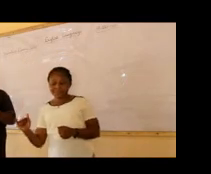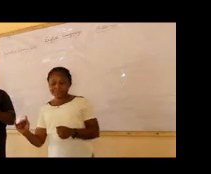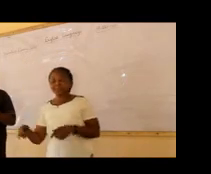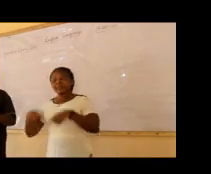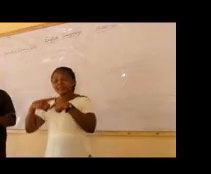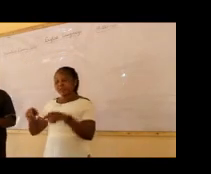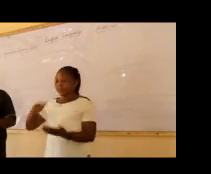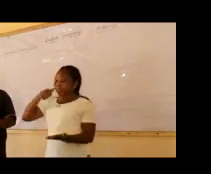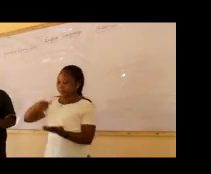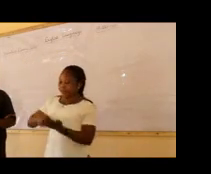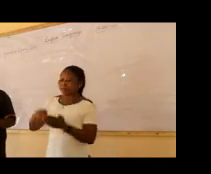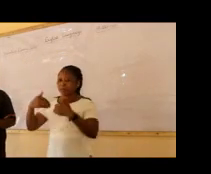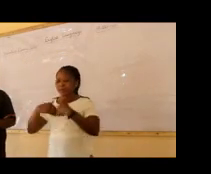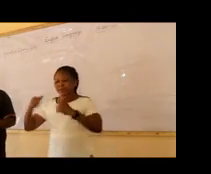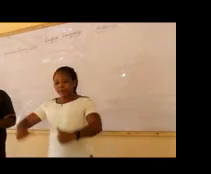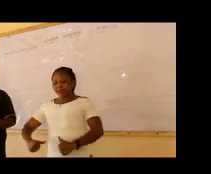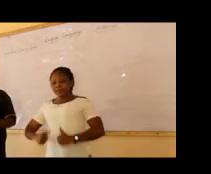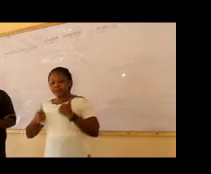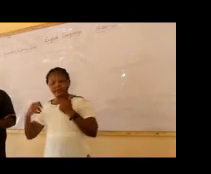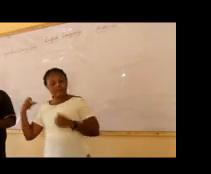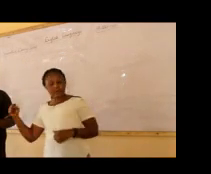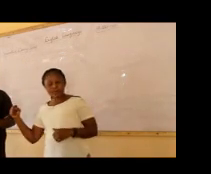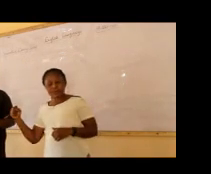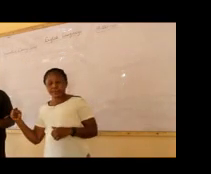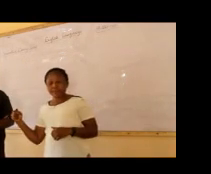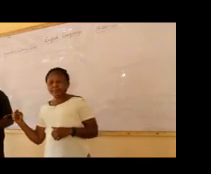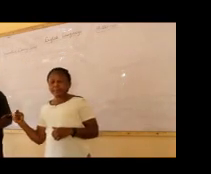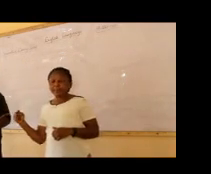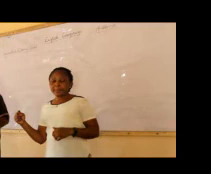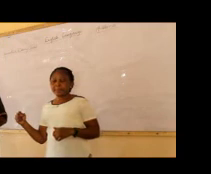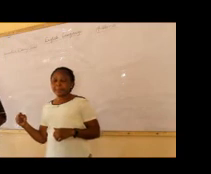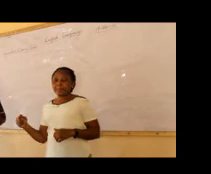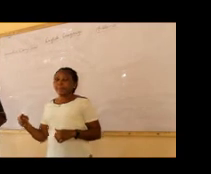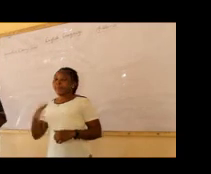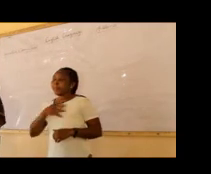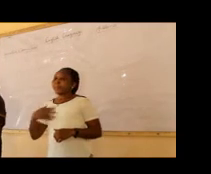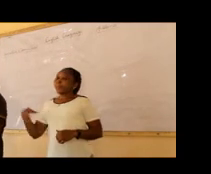addresses or address. And so,